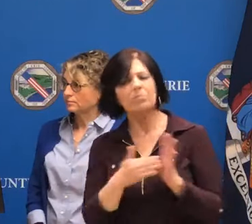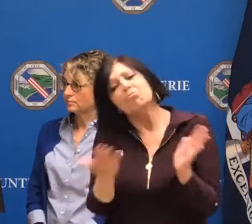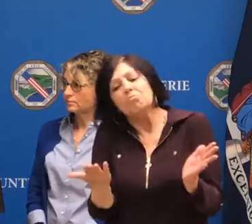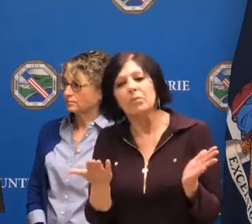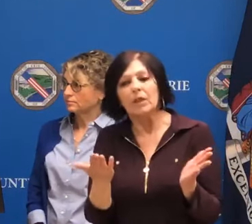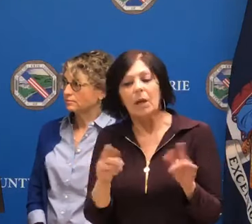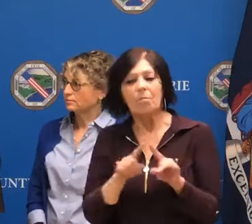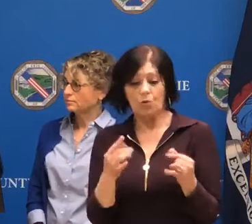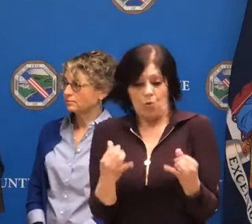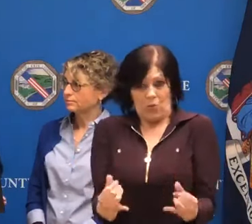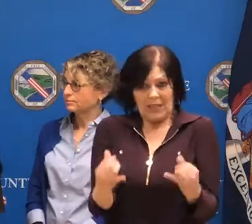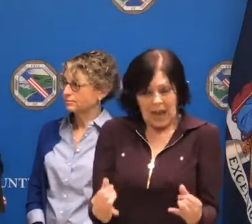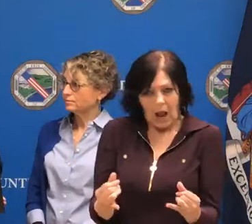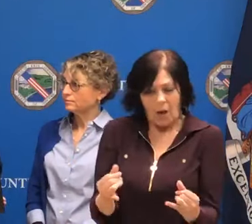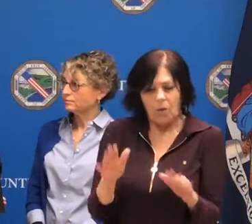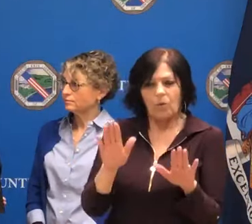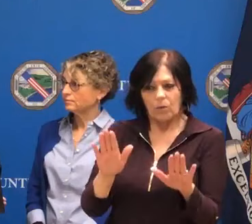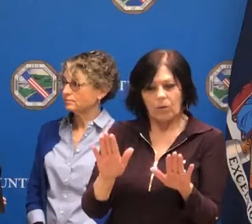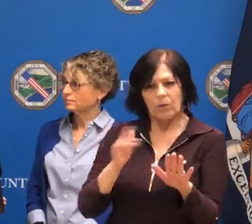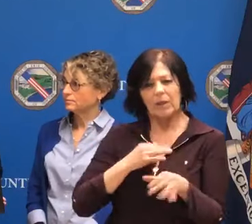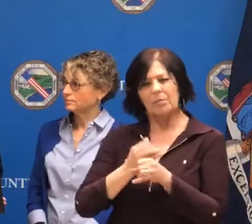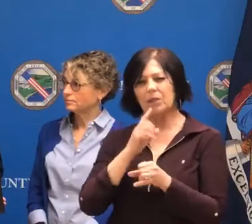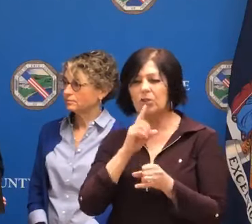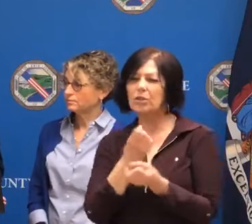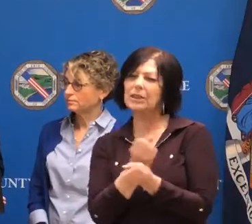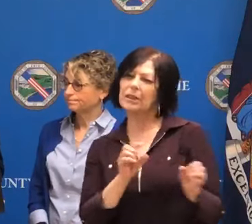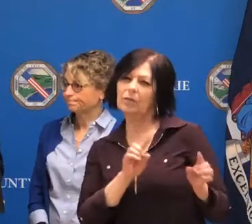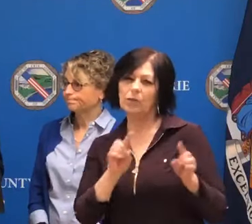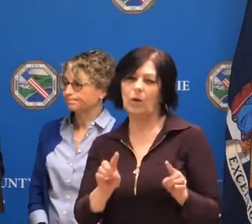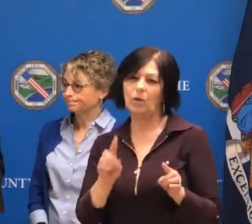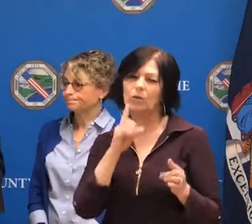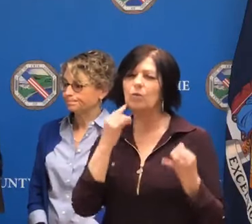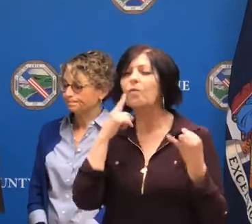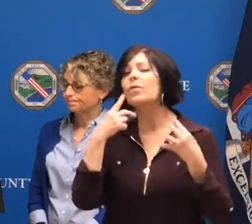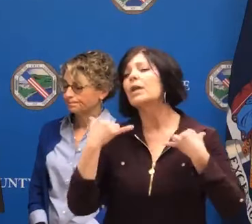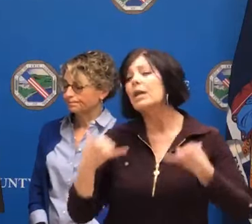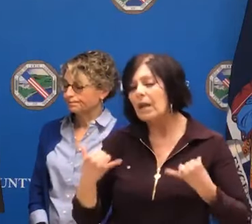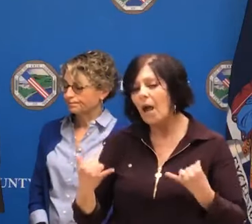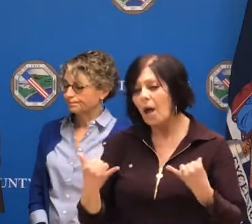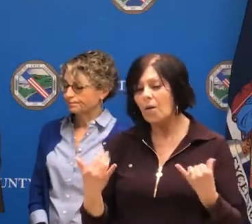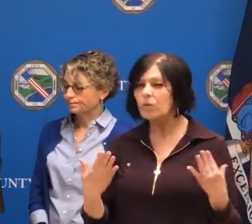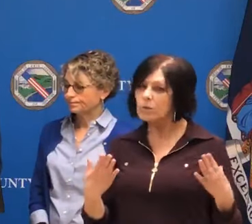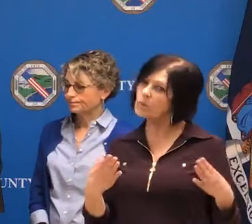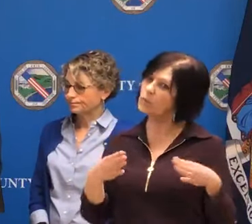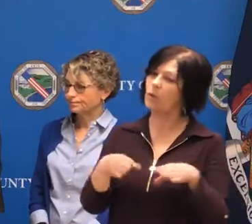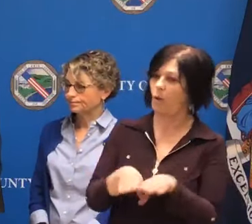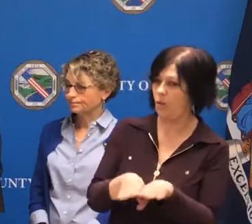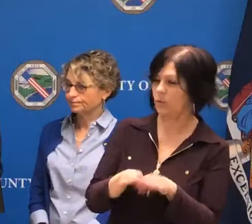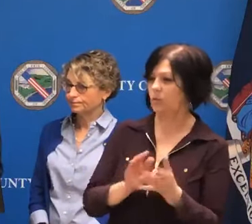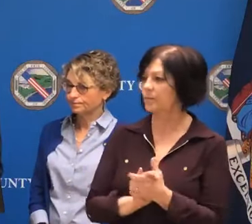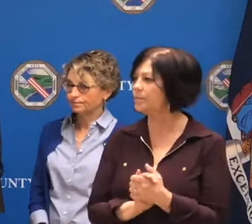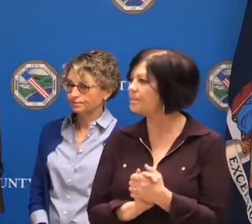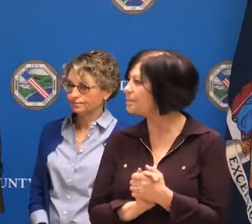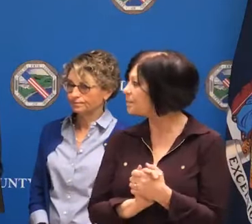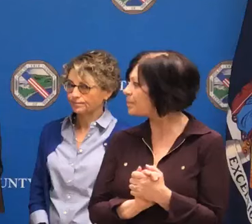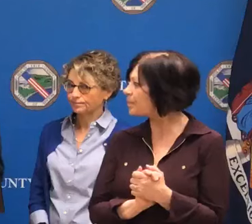near future, but we want to confirm that it is a safe place to go before we would ever open those up again. So that is the case with